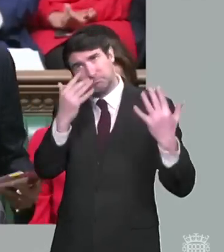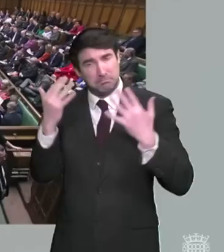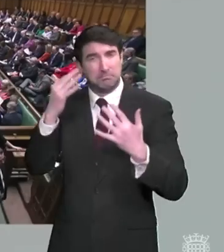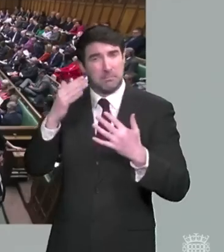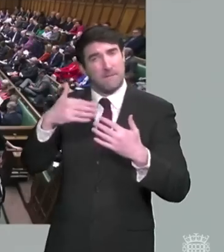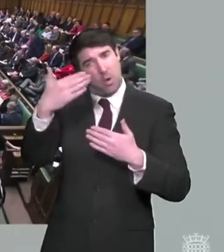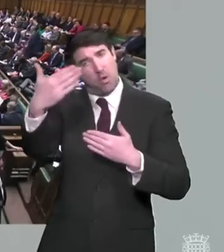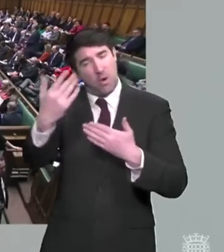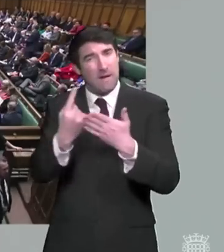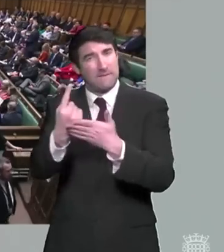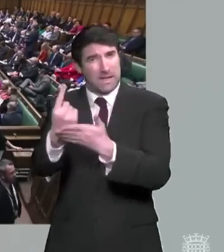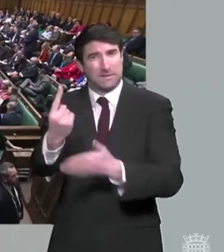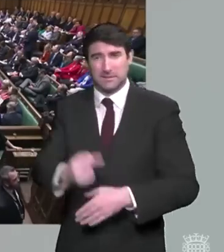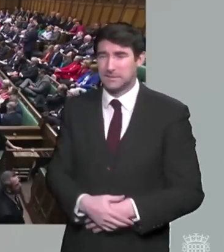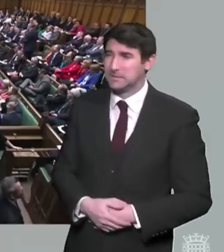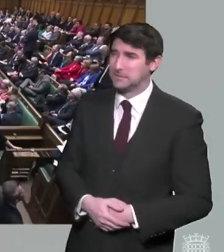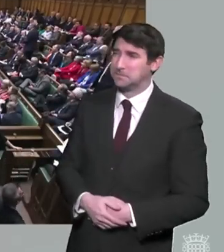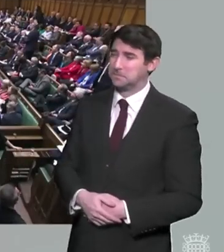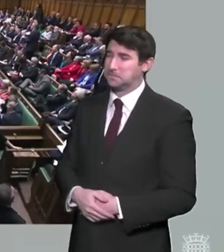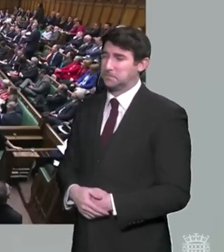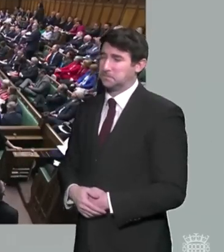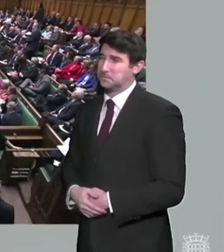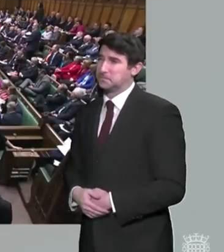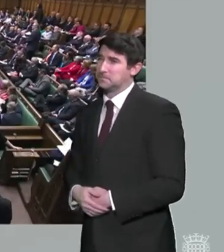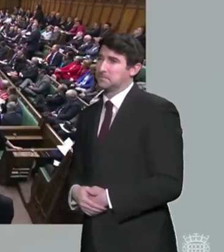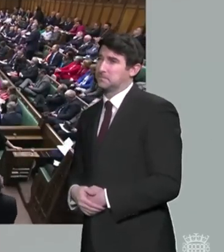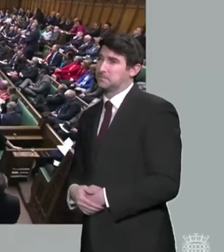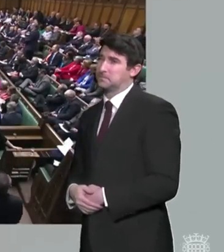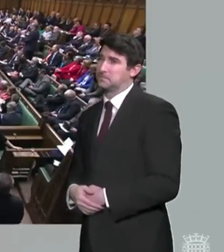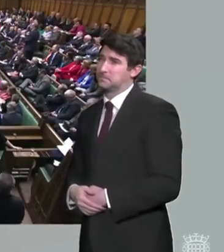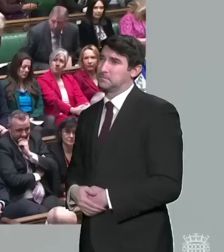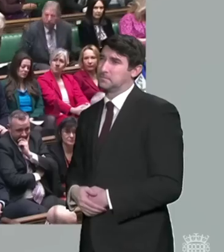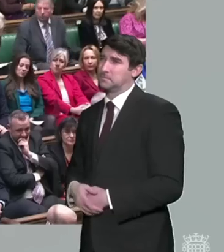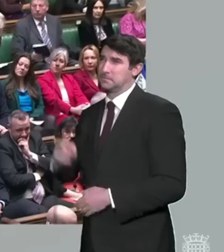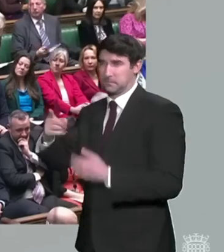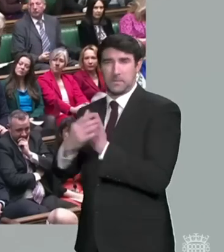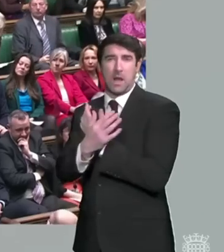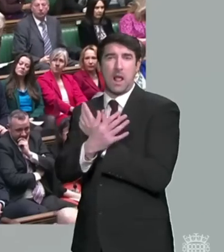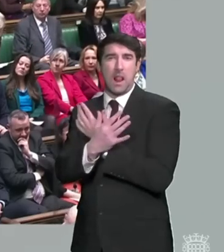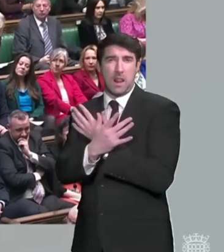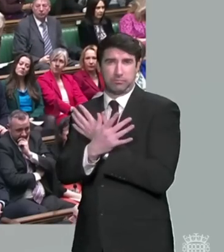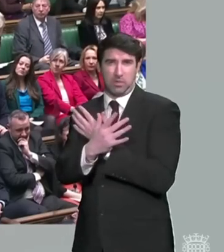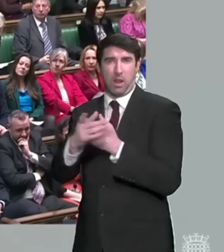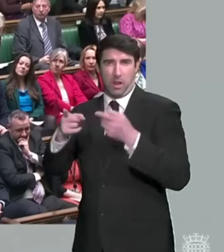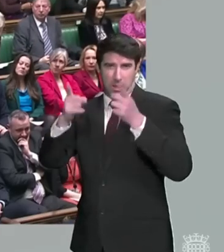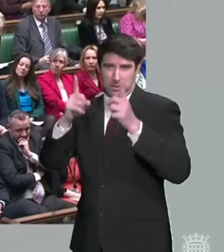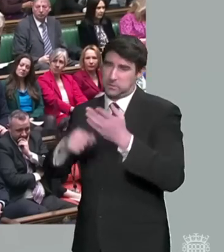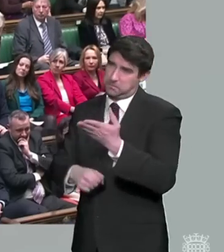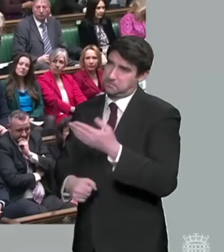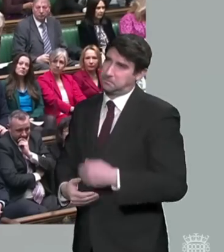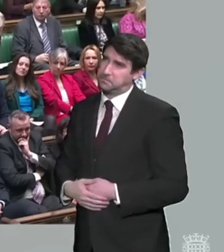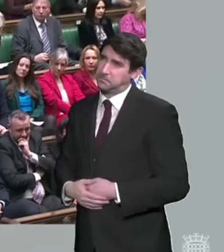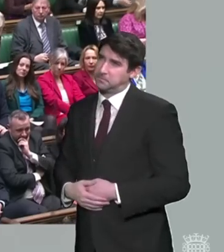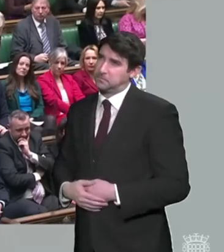future. David. Mr. Speaker, can I associate my party with the comments made about the unfolding human tragedy in Turkey